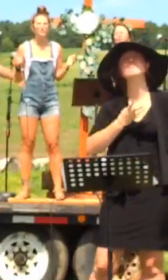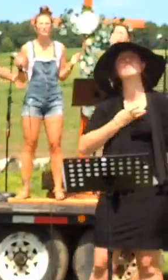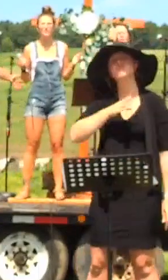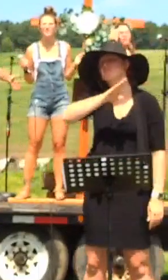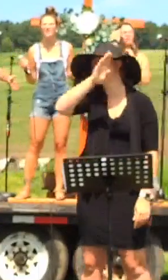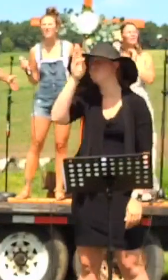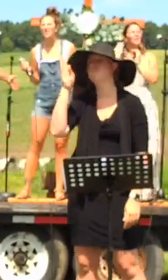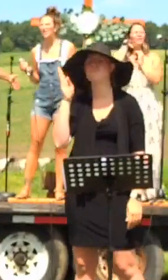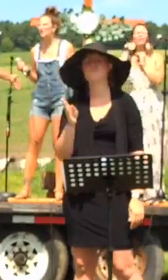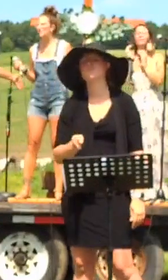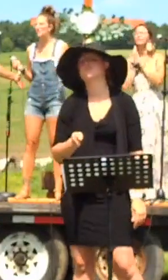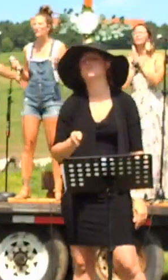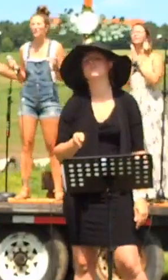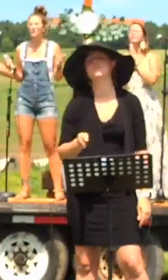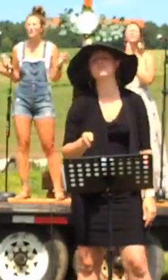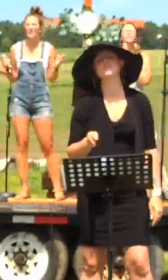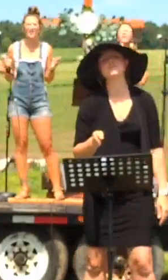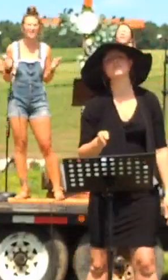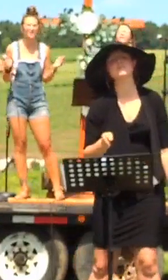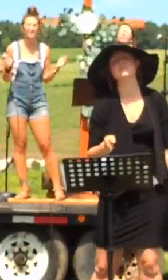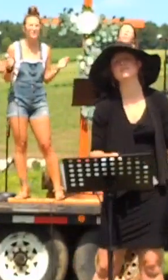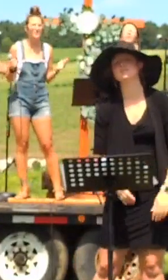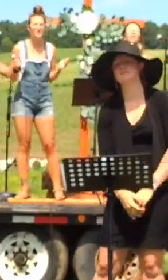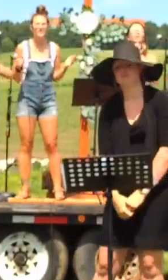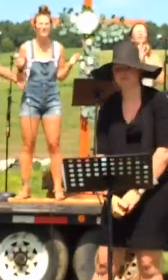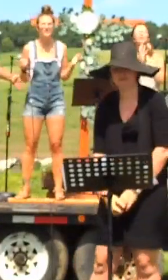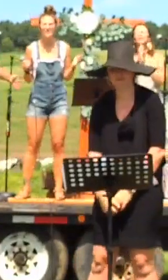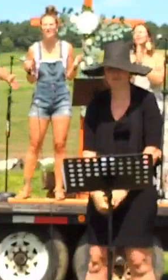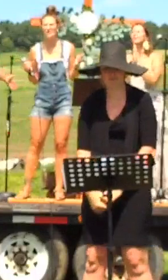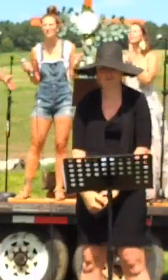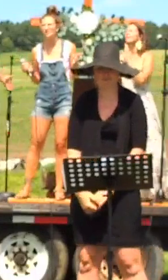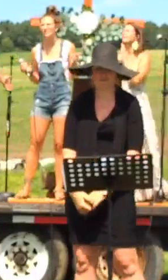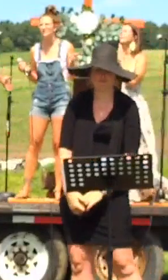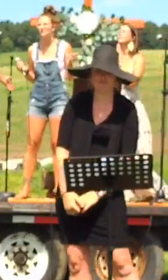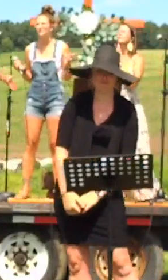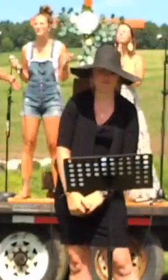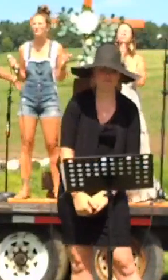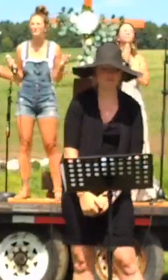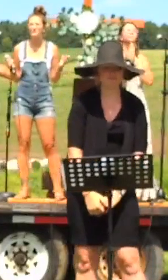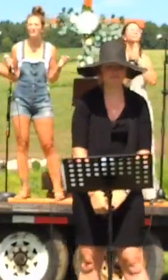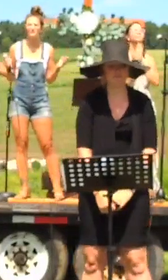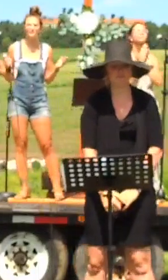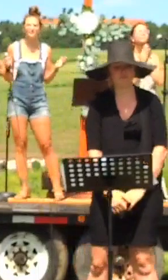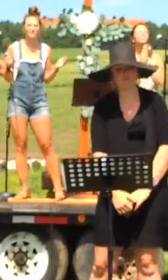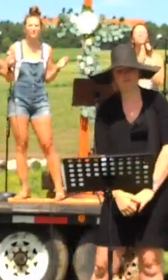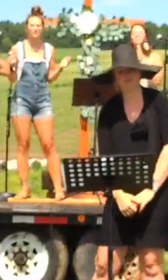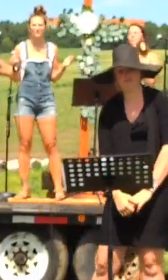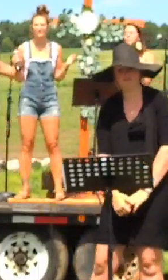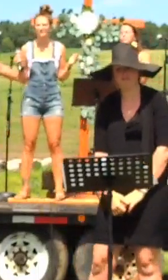but you have never failed me yet.